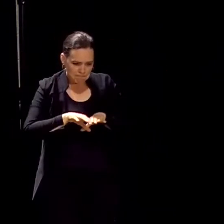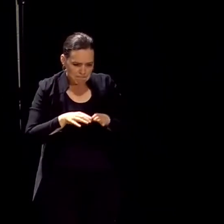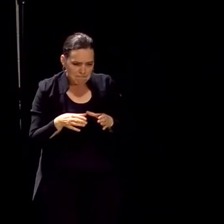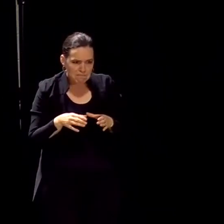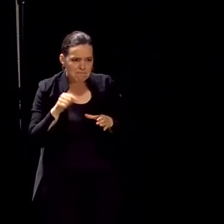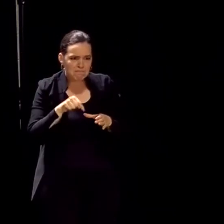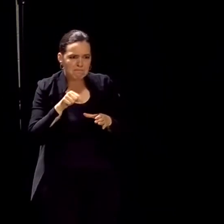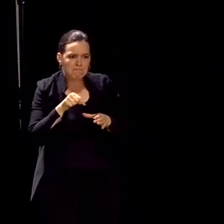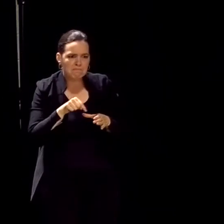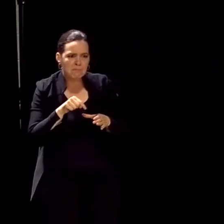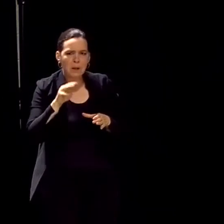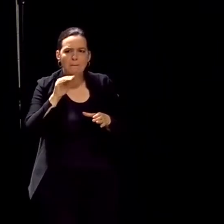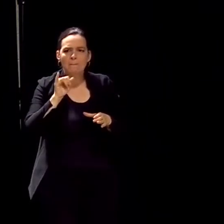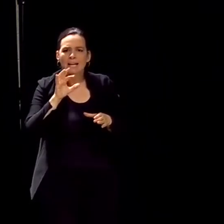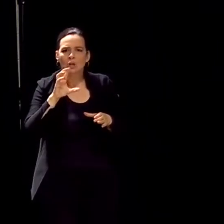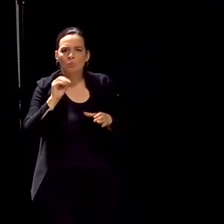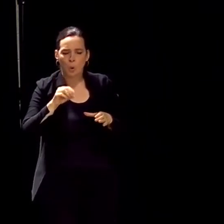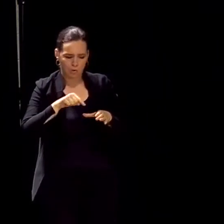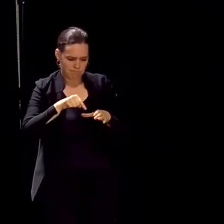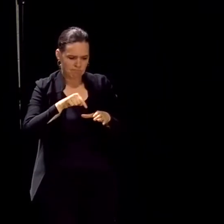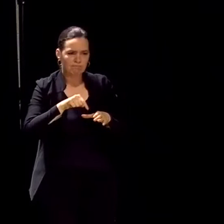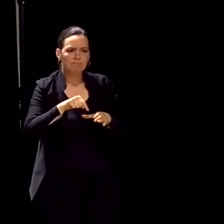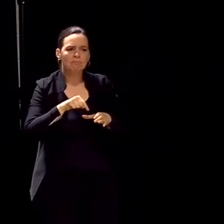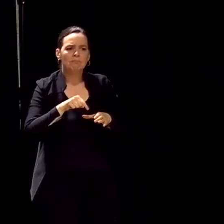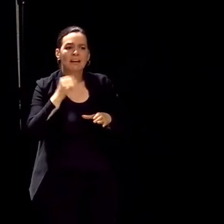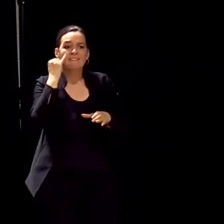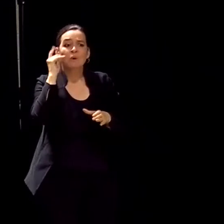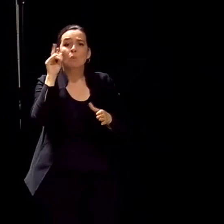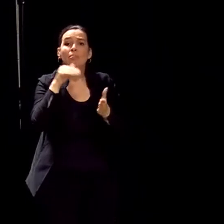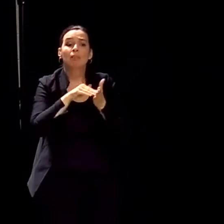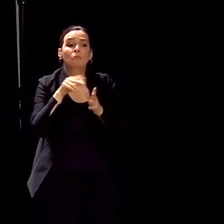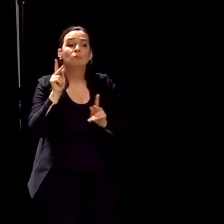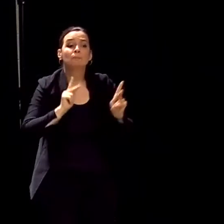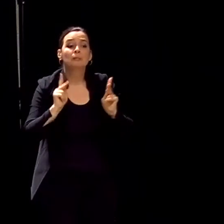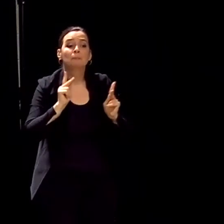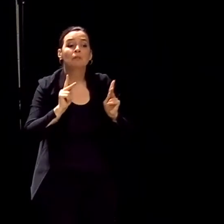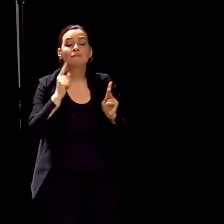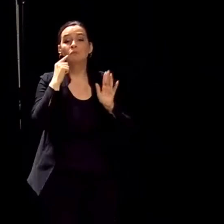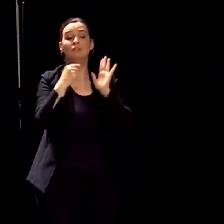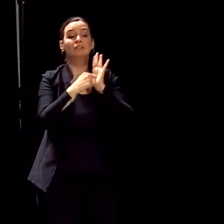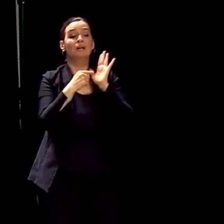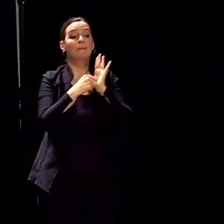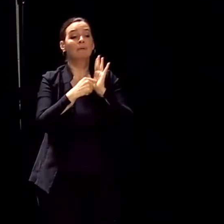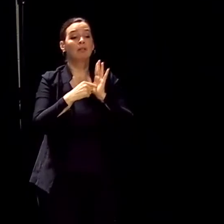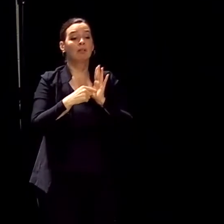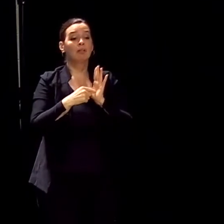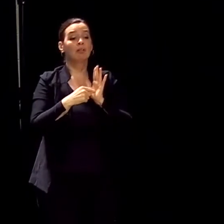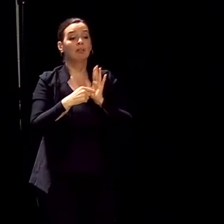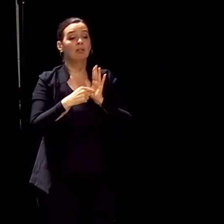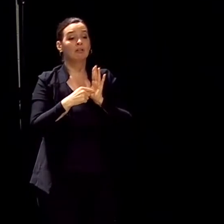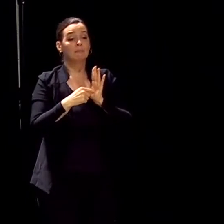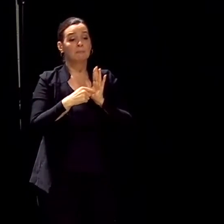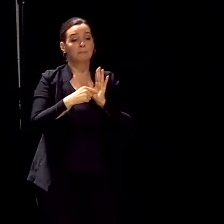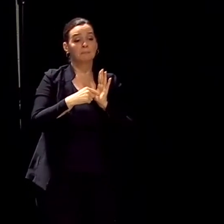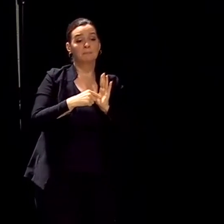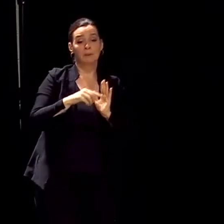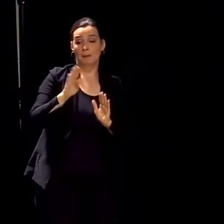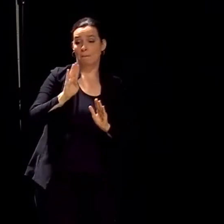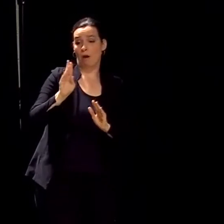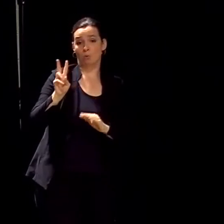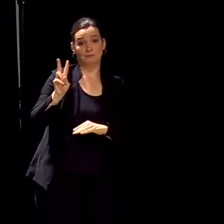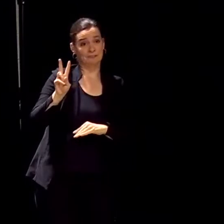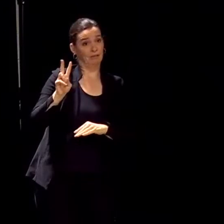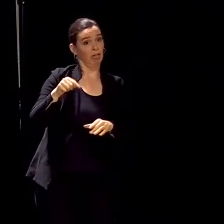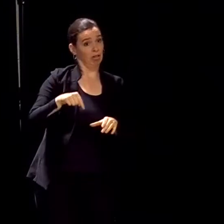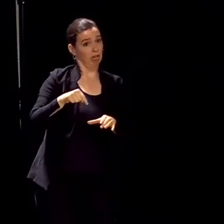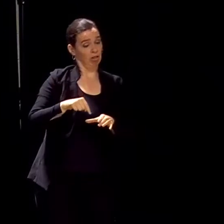Baldwinsville. You do that for after a week, you look at your numbers might go really down. So these are the things that we got